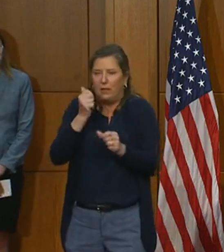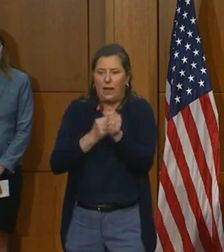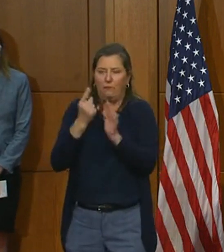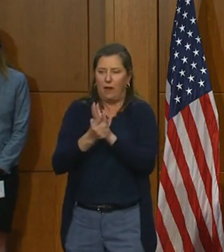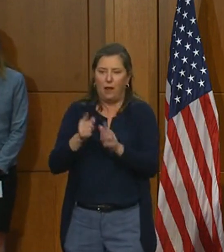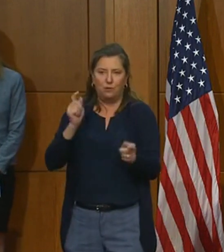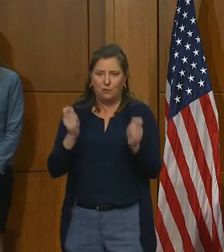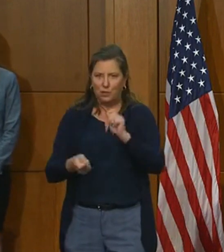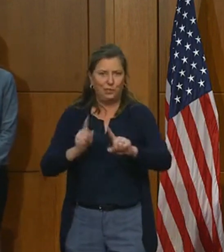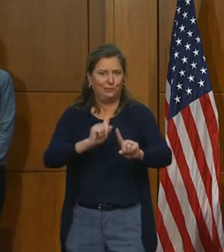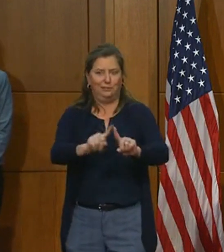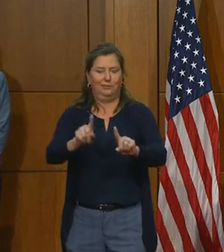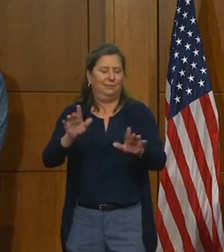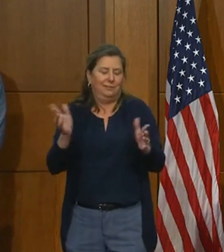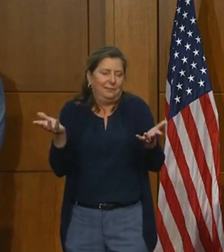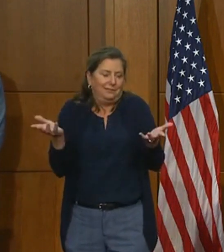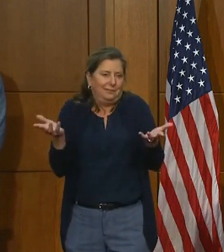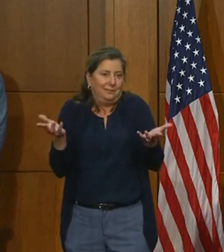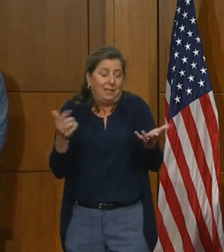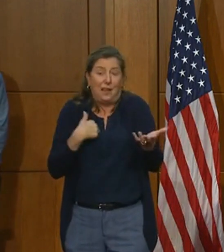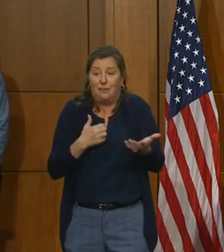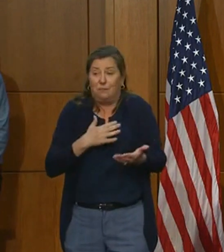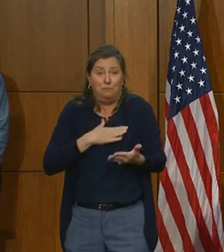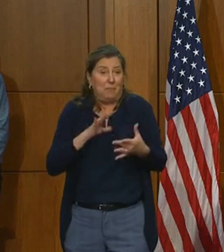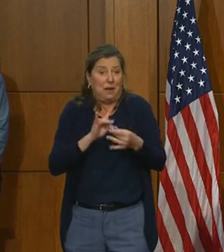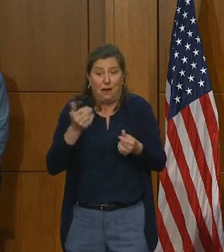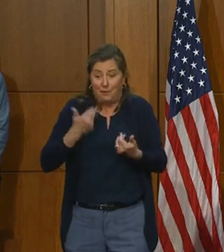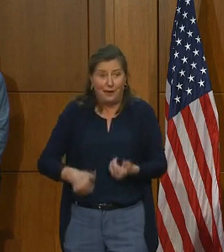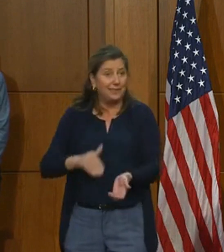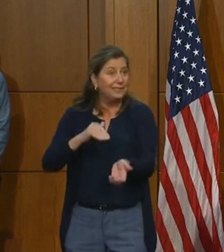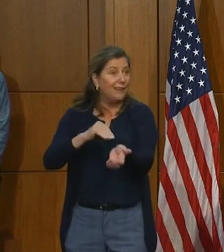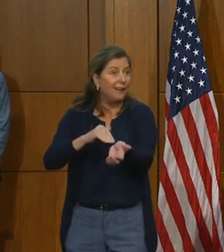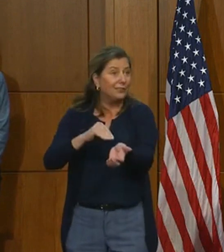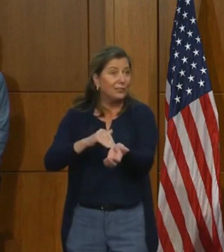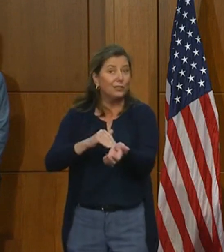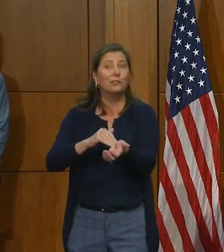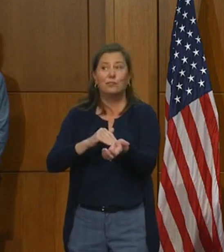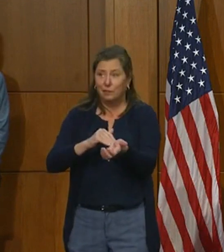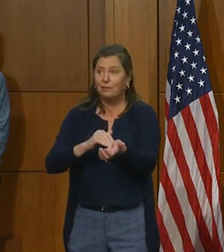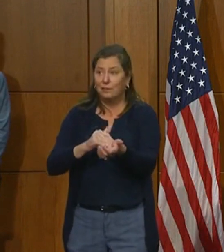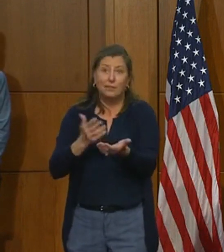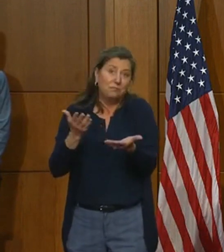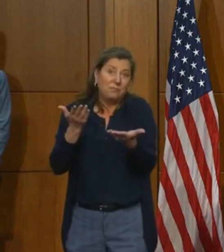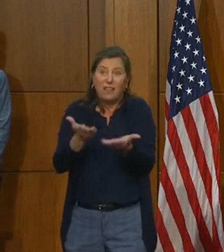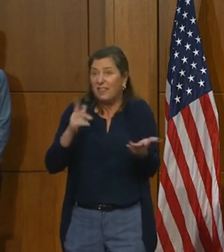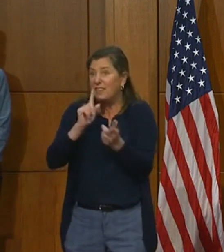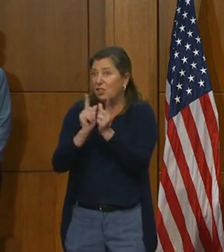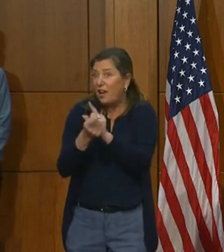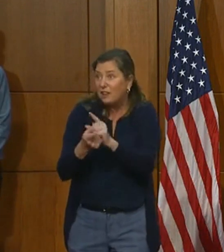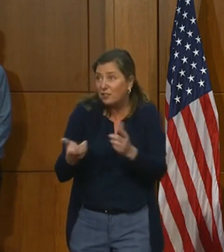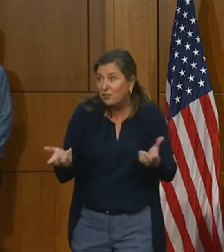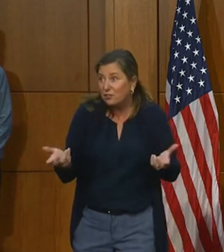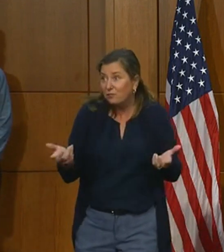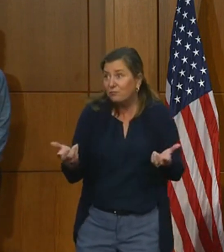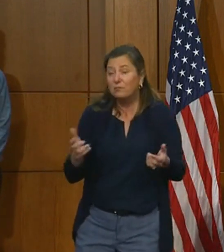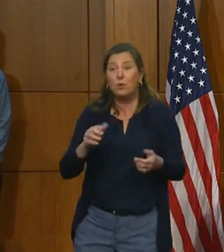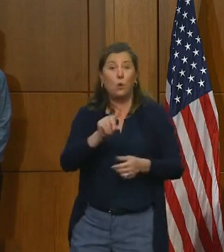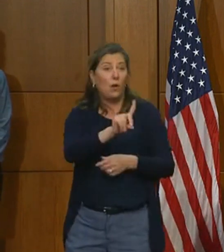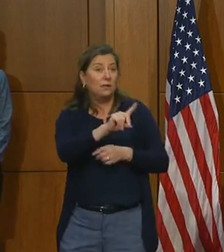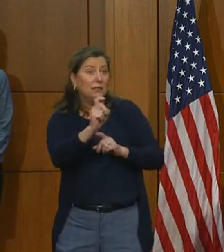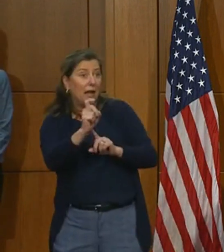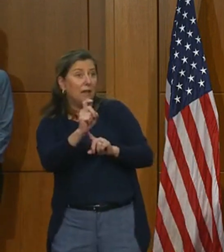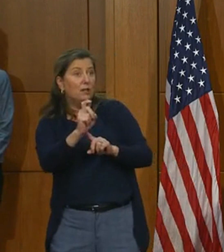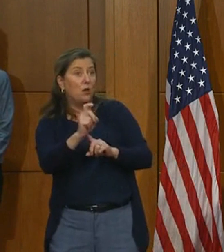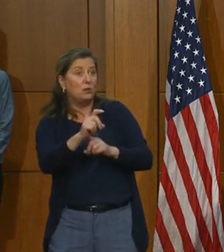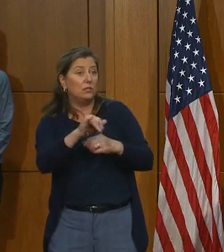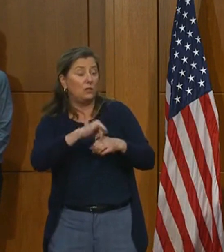hour, and I'll just offer you a comment as a doctor. Things change. A diagnosis might be